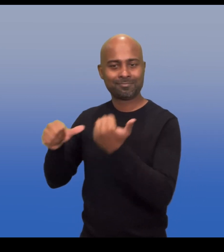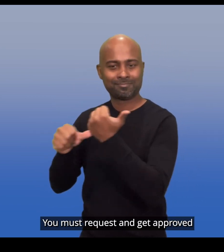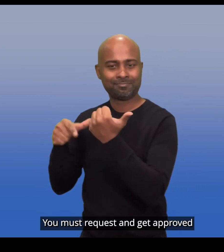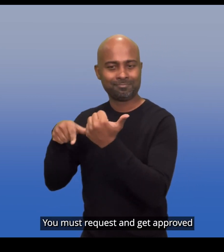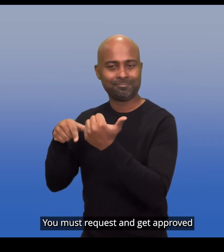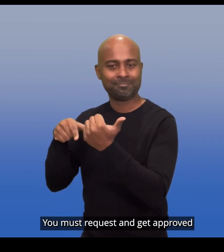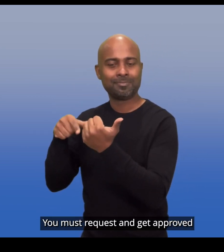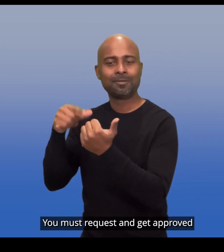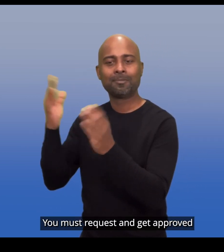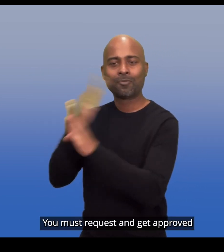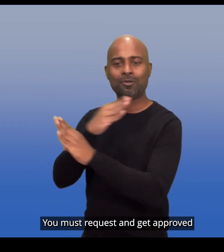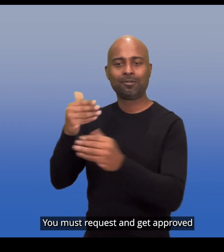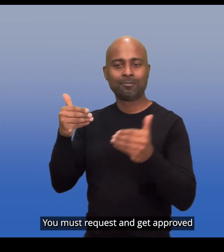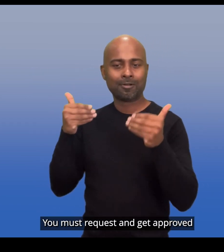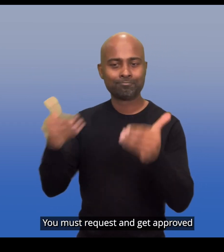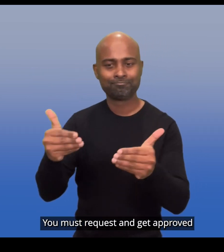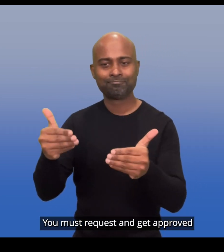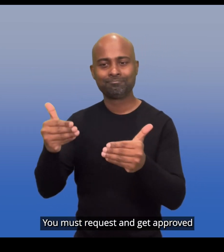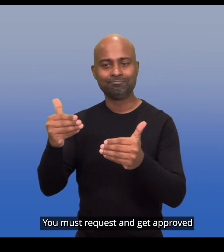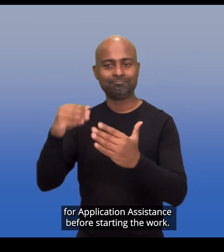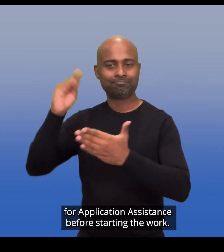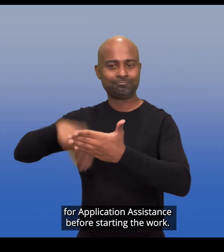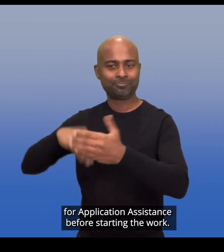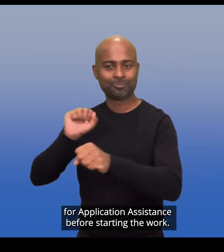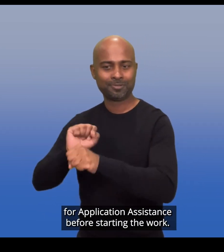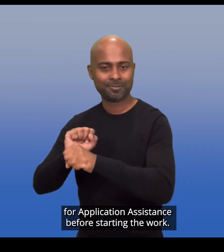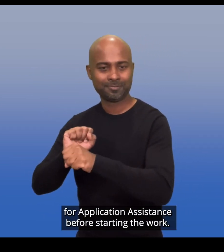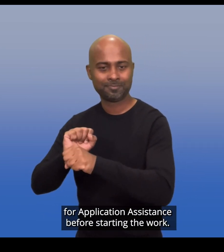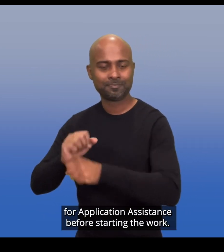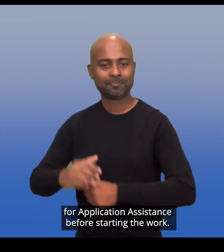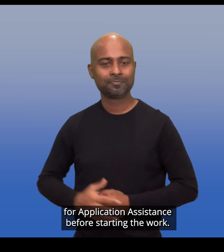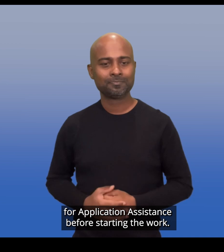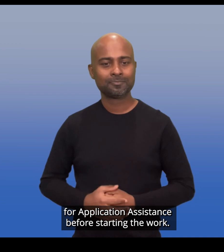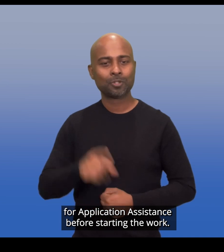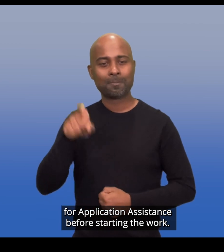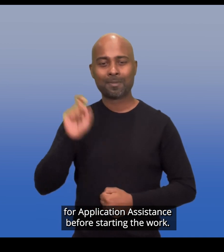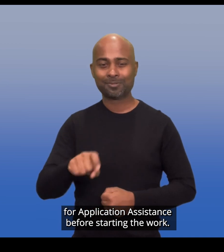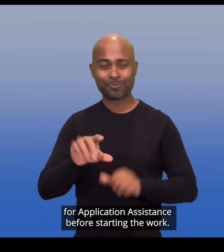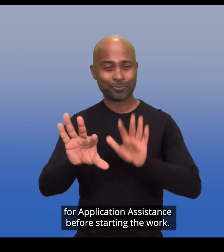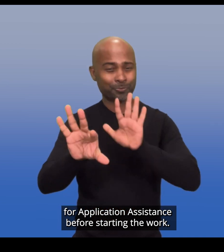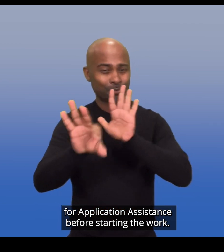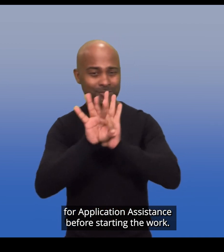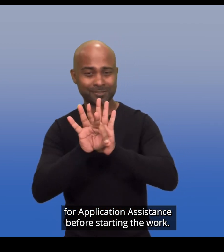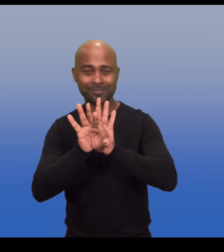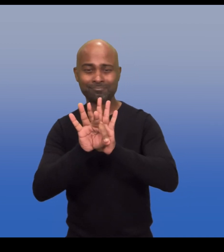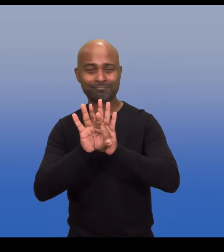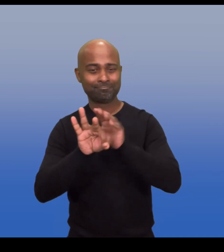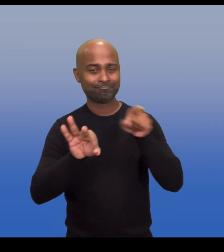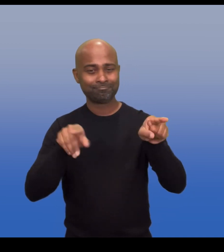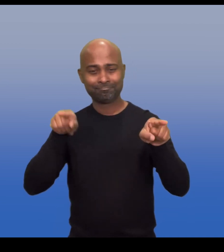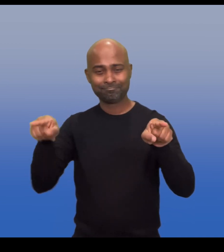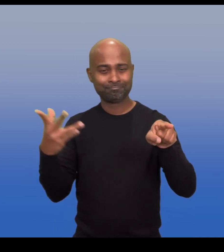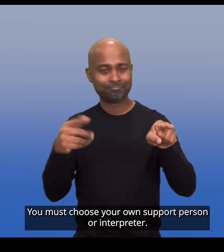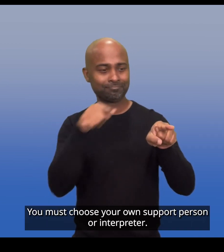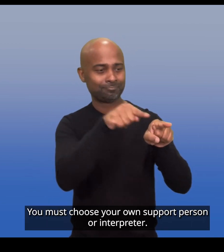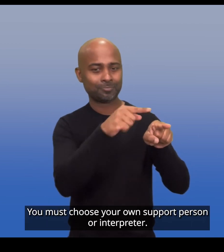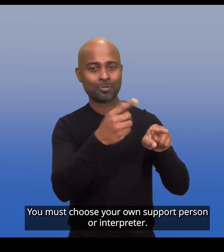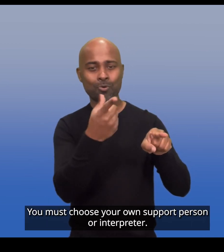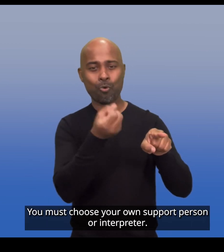You must request and get approved for application assistance before starting the work. You must choose your